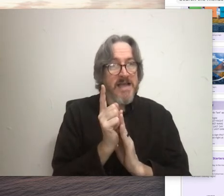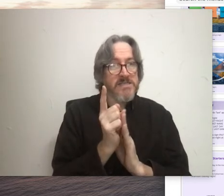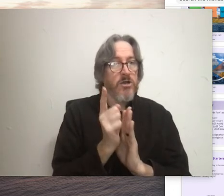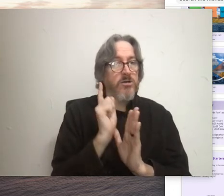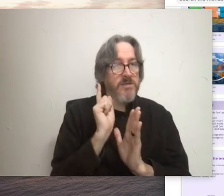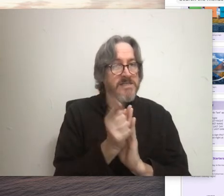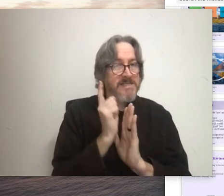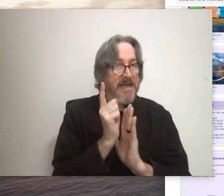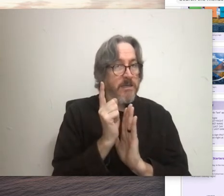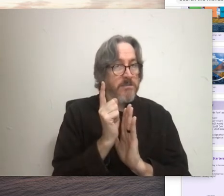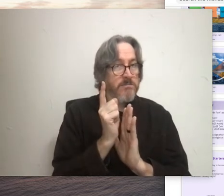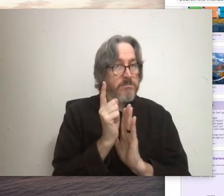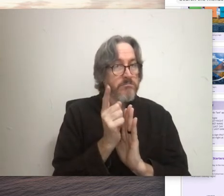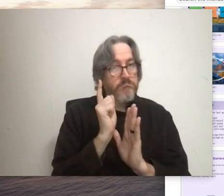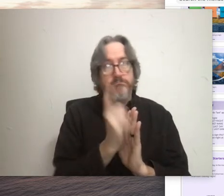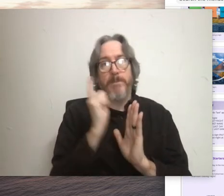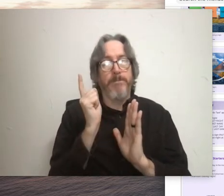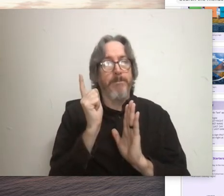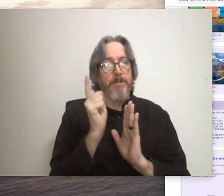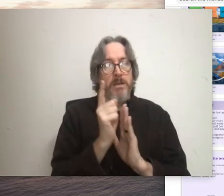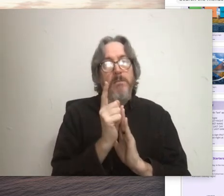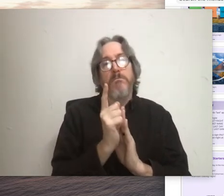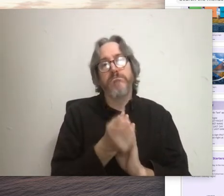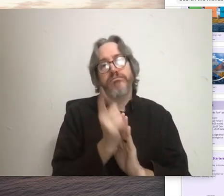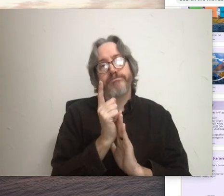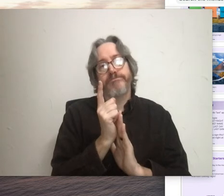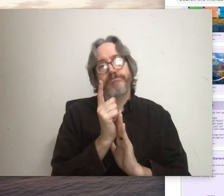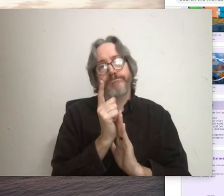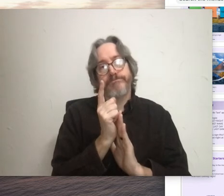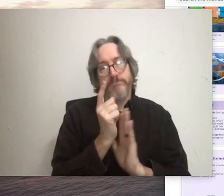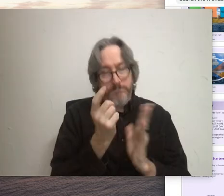tends to last longer than second. But,